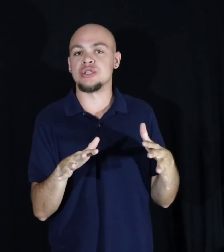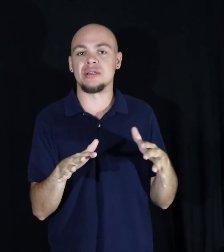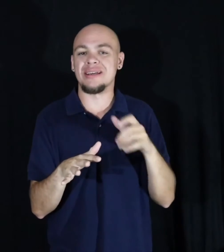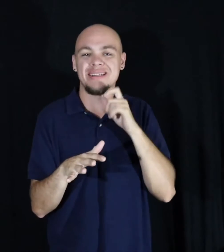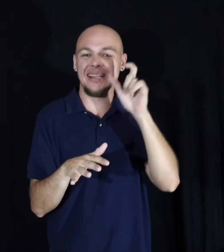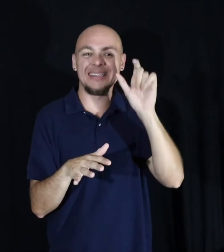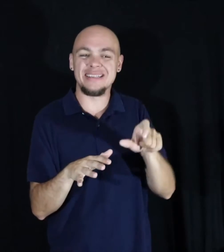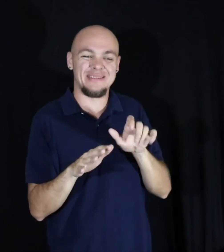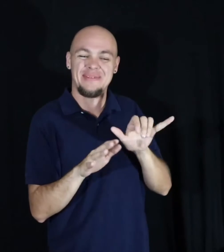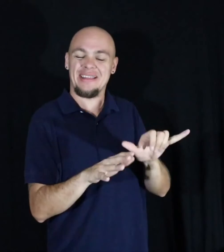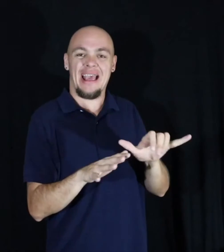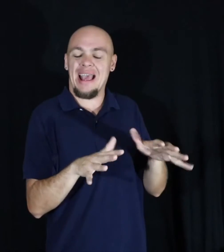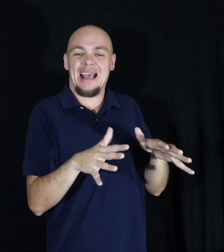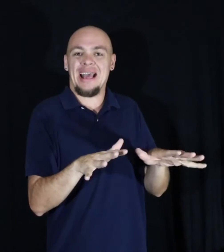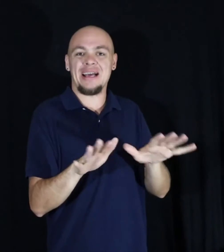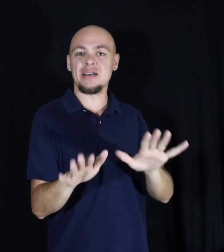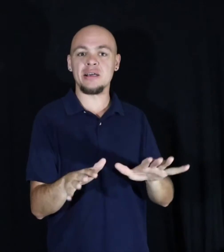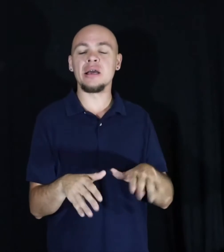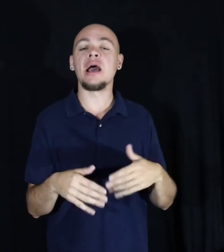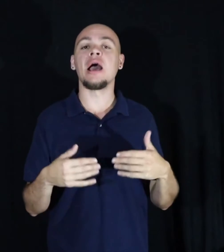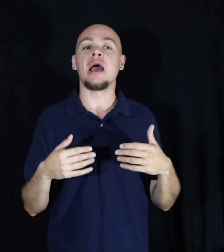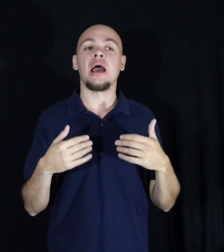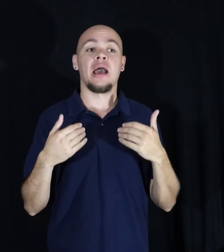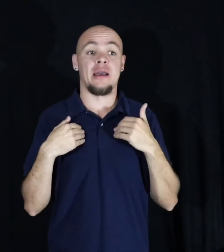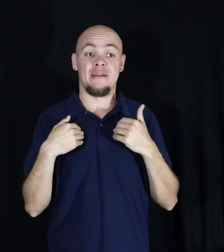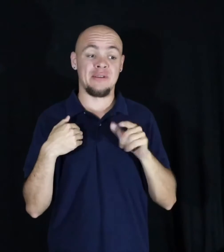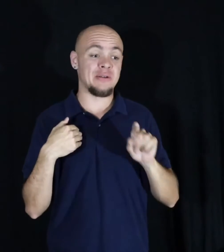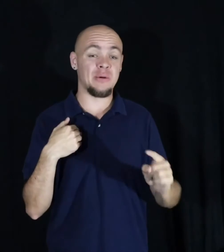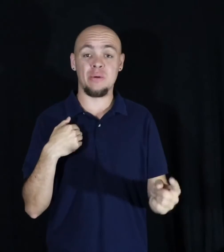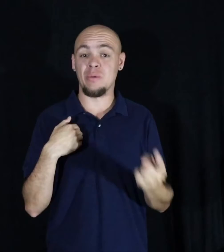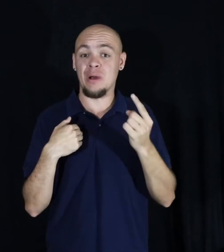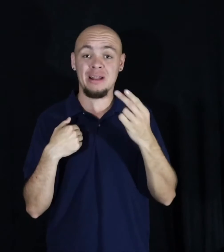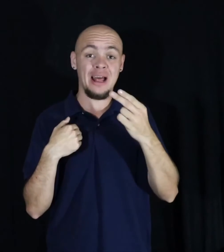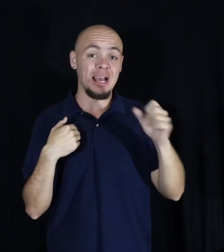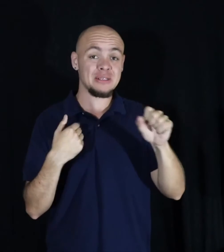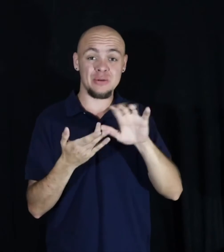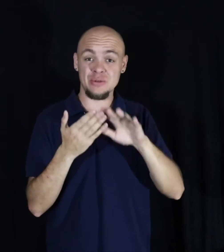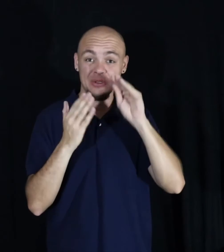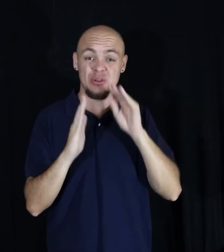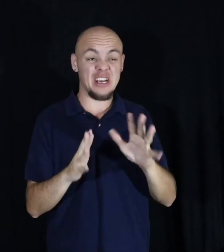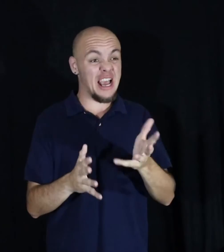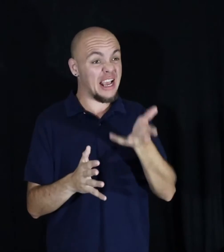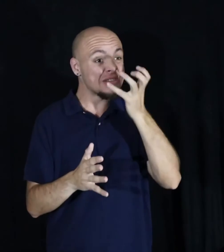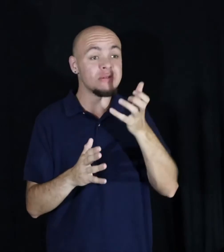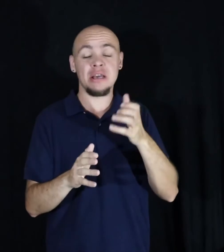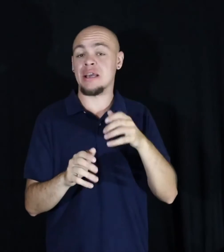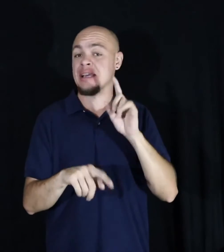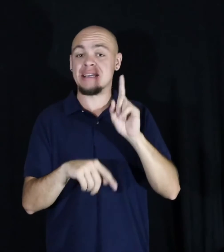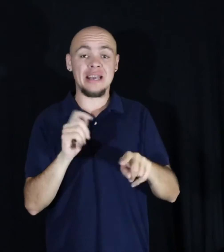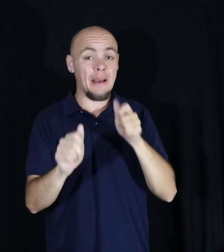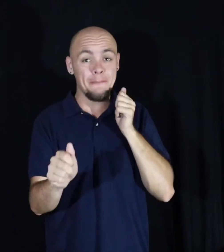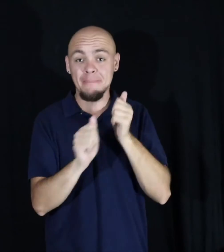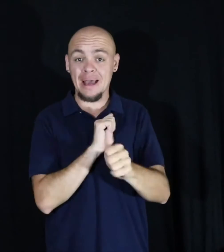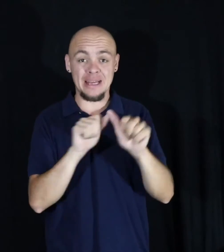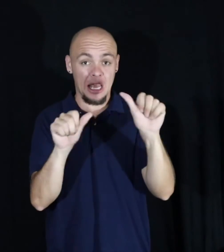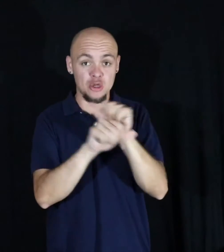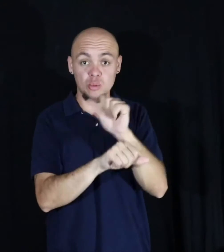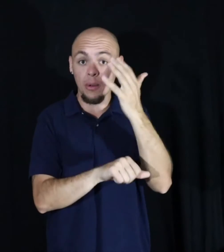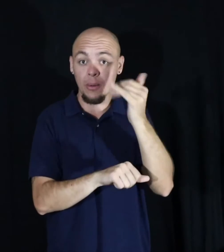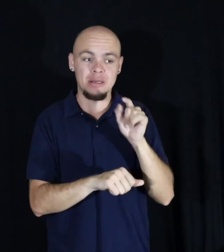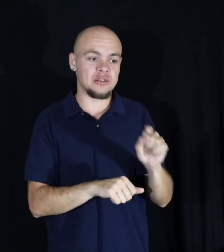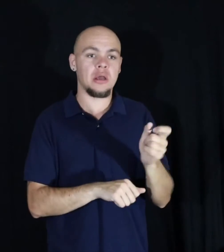way. I worked with an angry, frustrated high school student once who couldn't pass algebra because she only